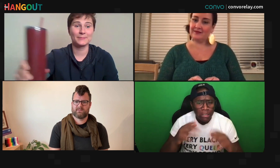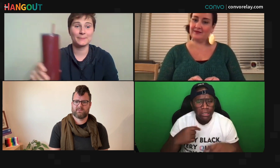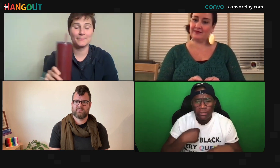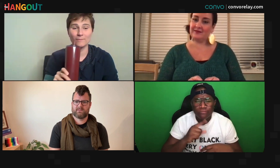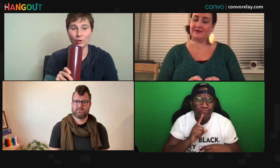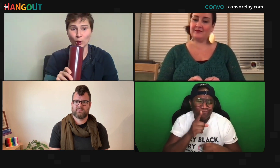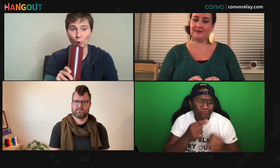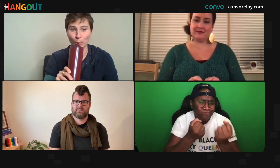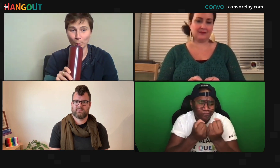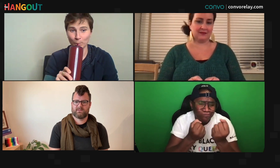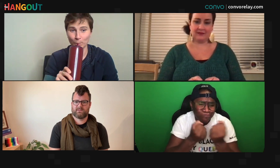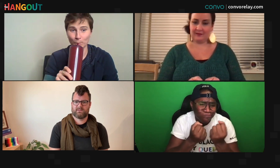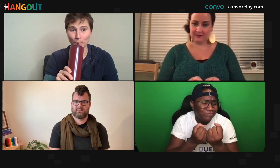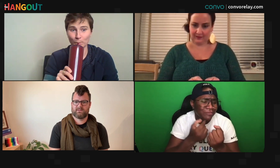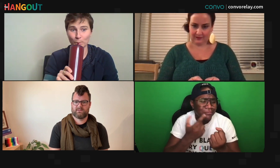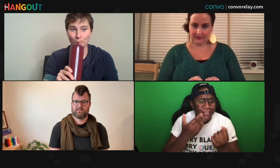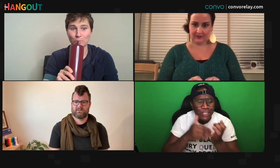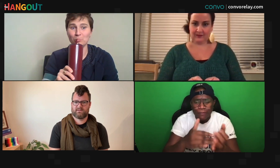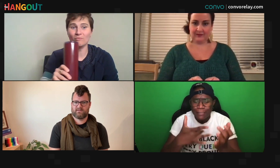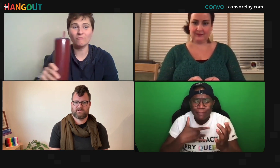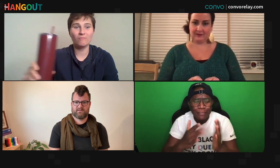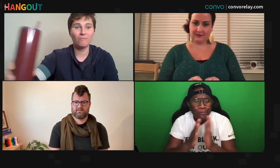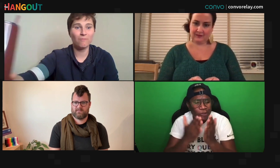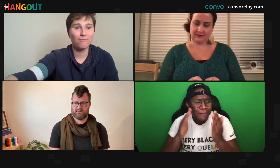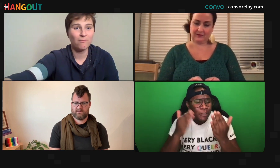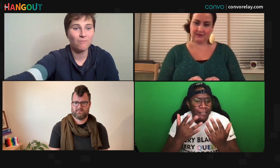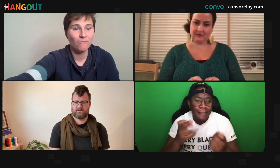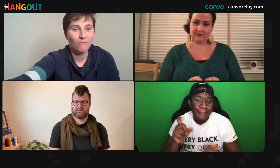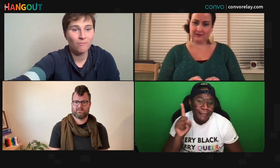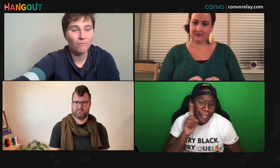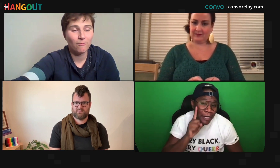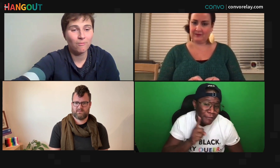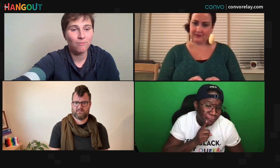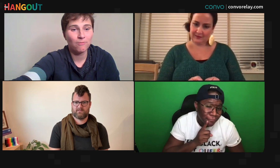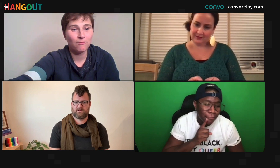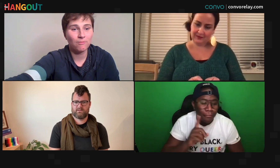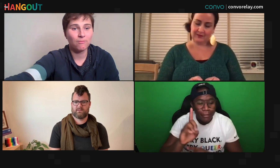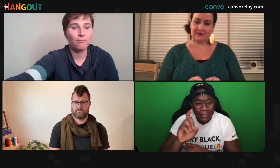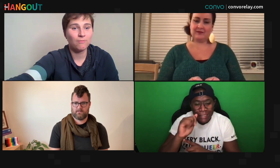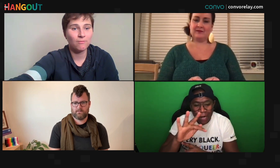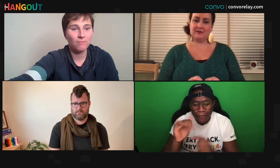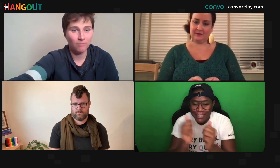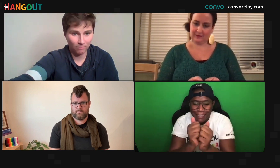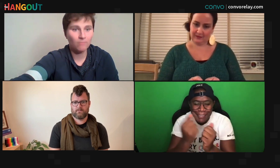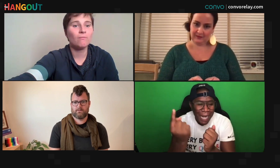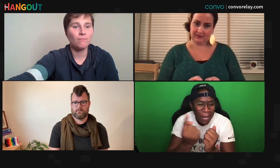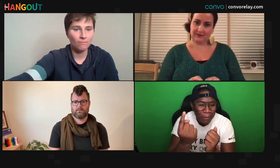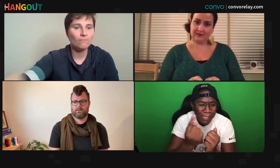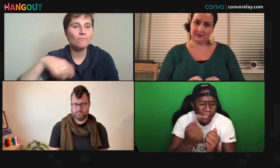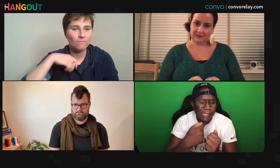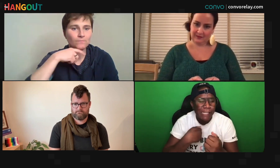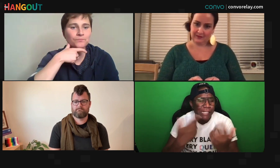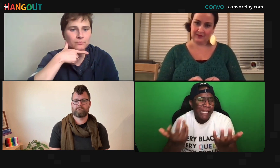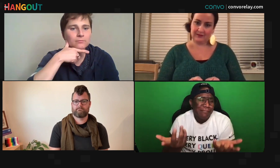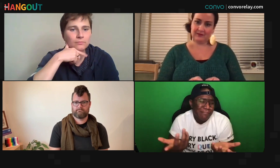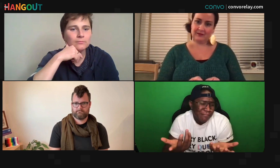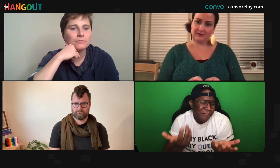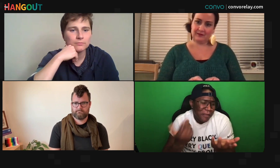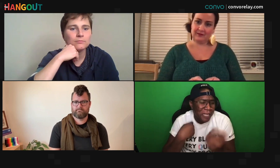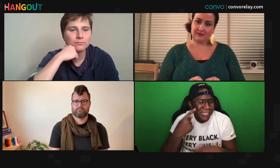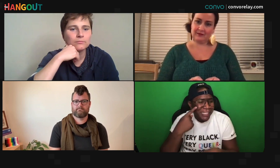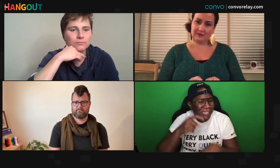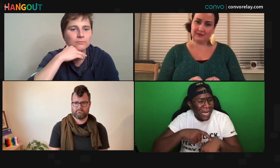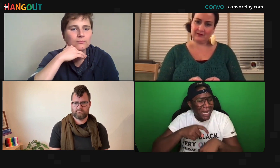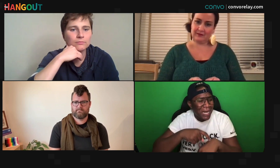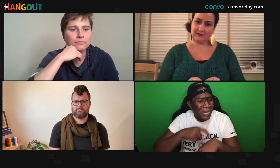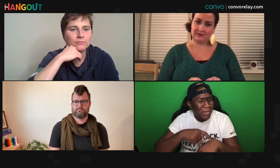appealing, attractive title. And I absolutely support books sometimes will